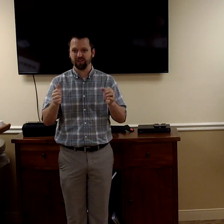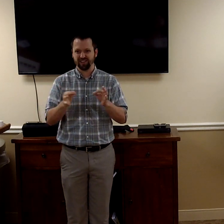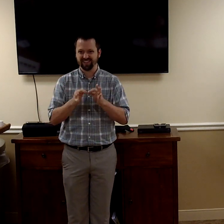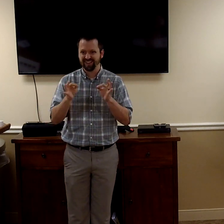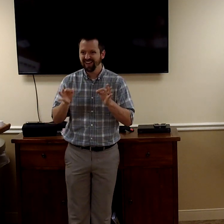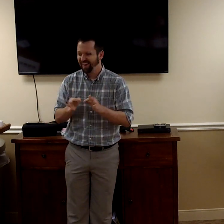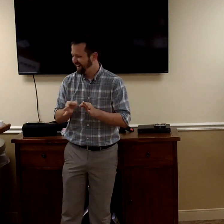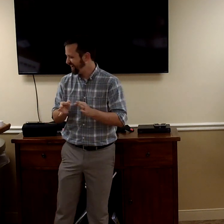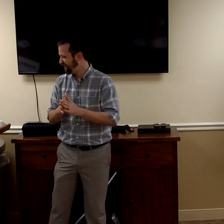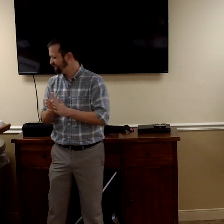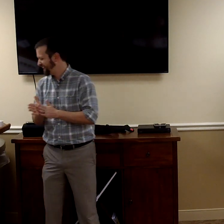it.